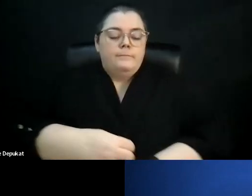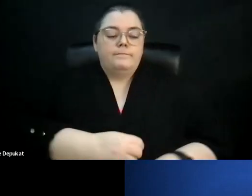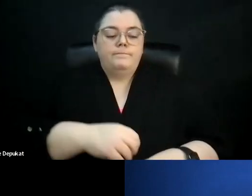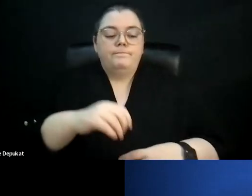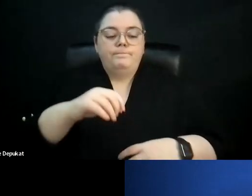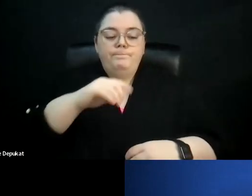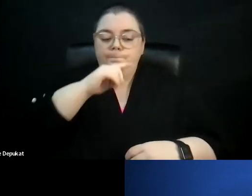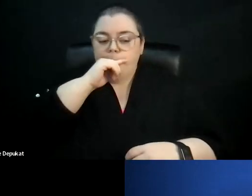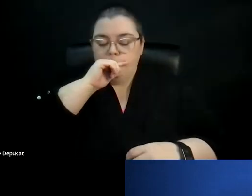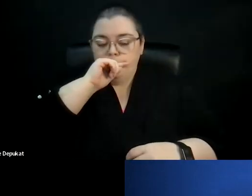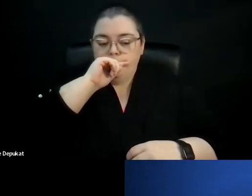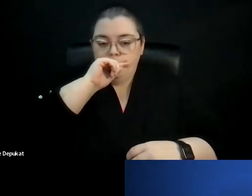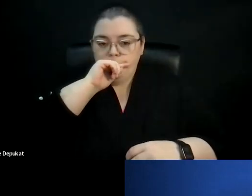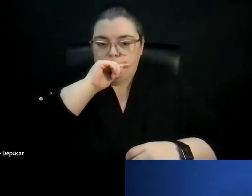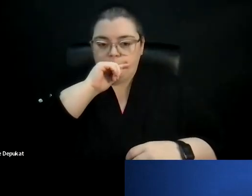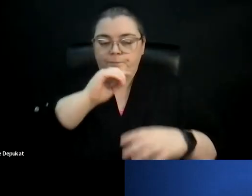terms of support or stance on that.